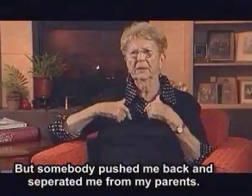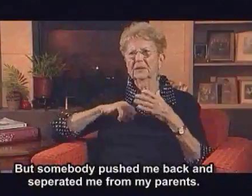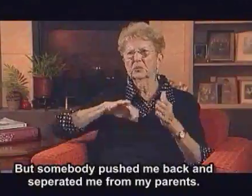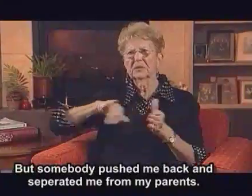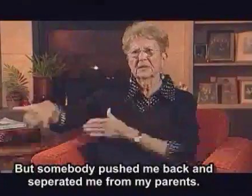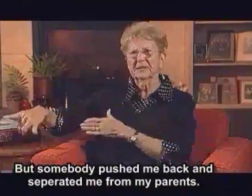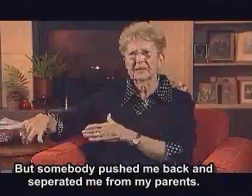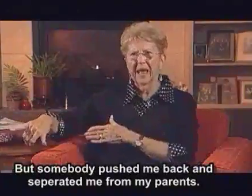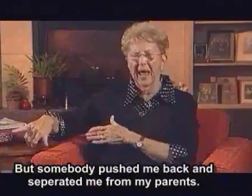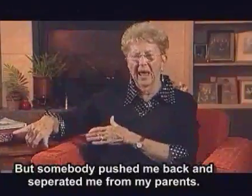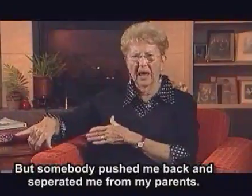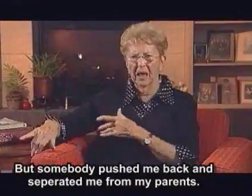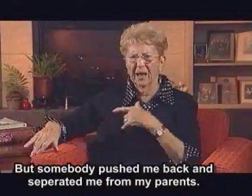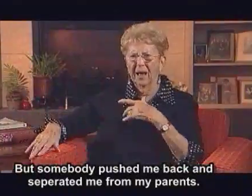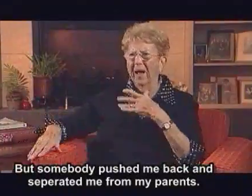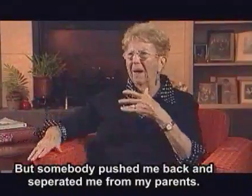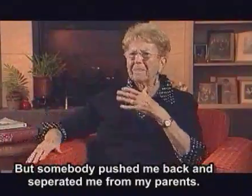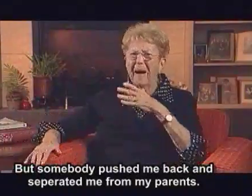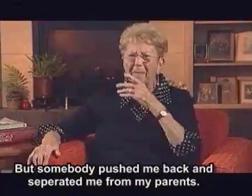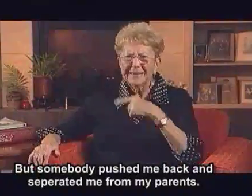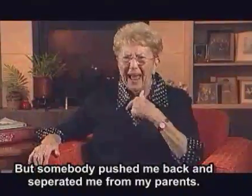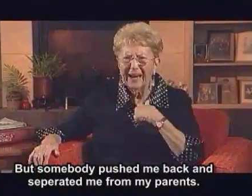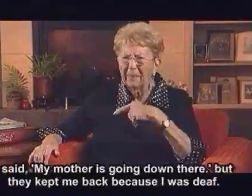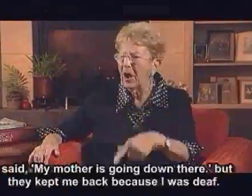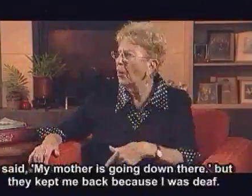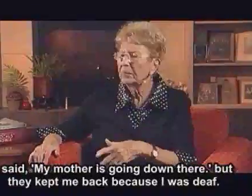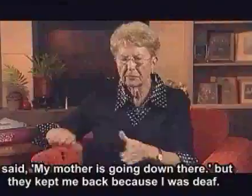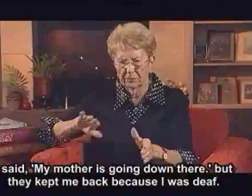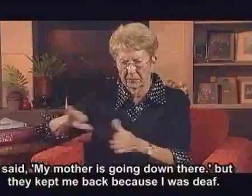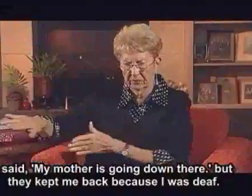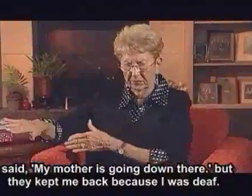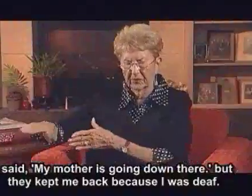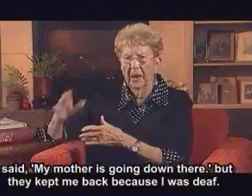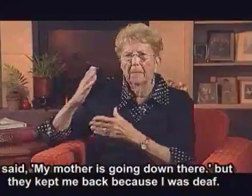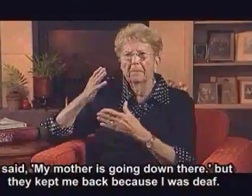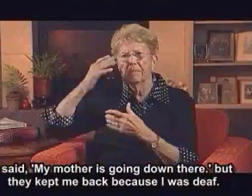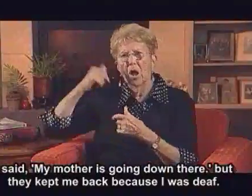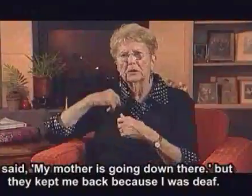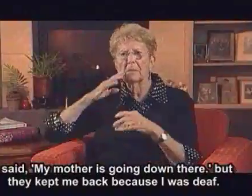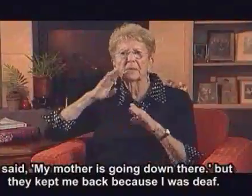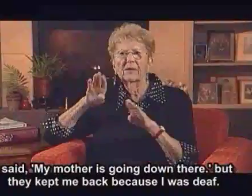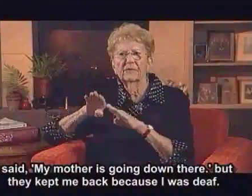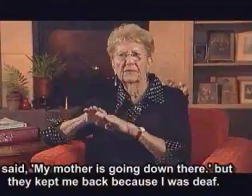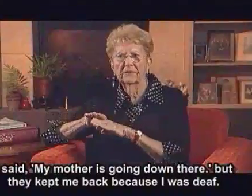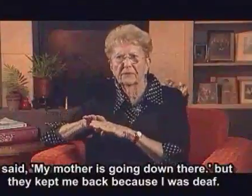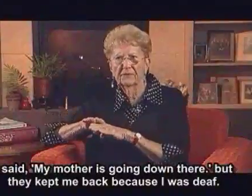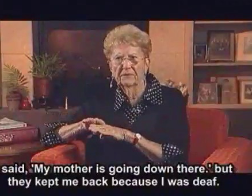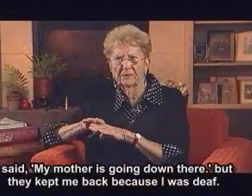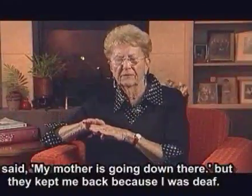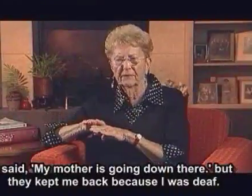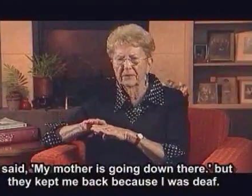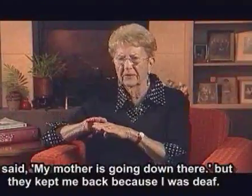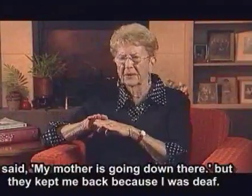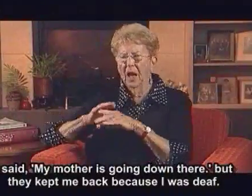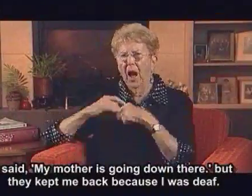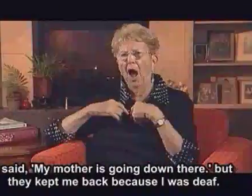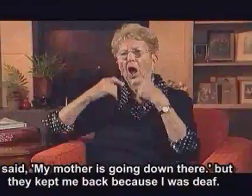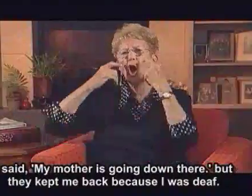But somebody pushed me back and separated me from my parents. I said, my mother's going down there. But they kept me back because I